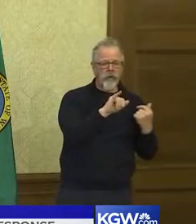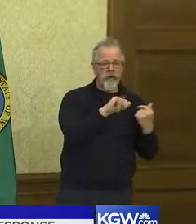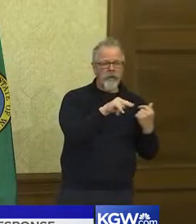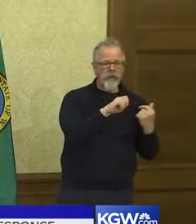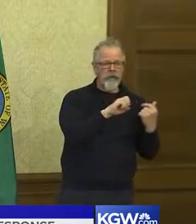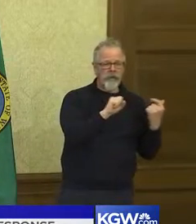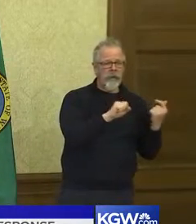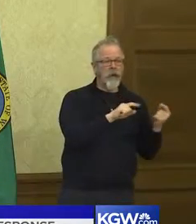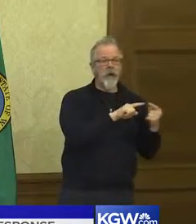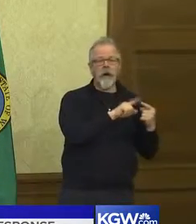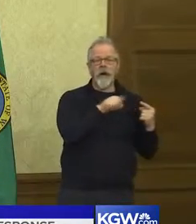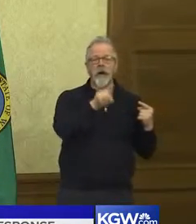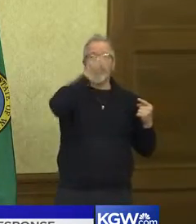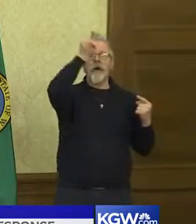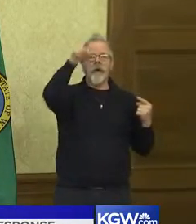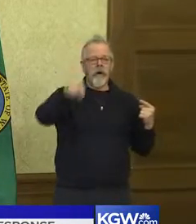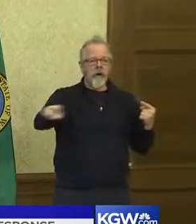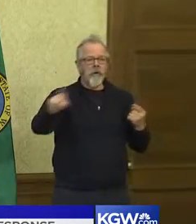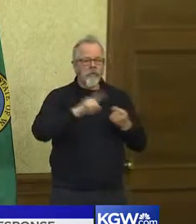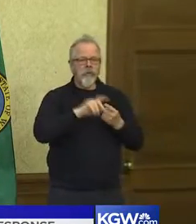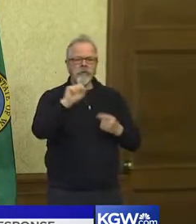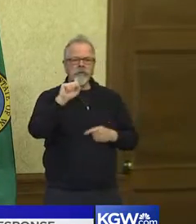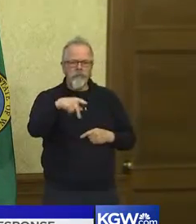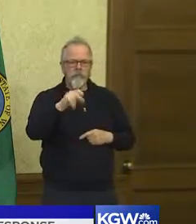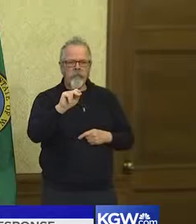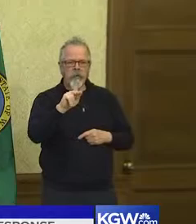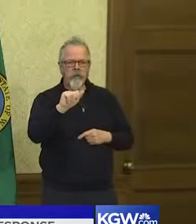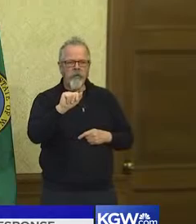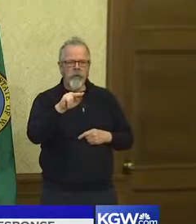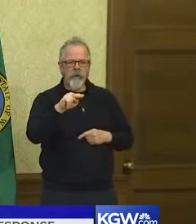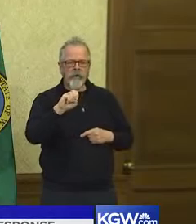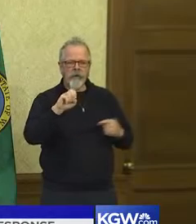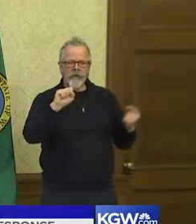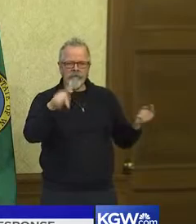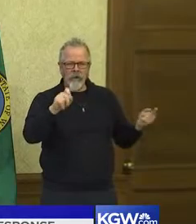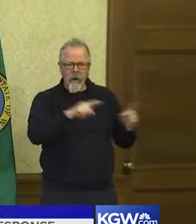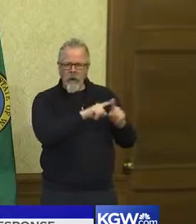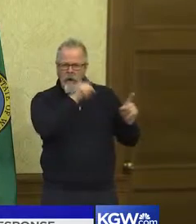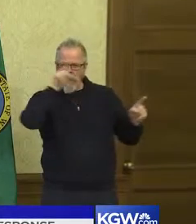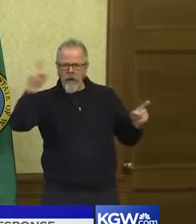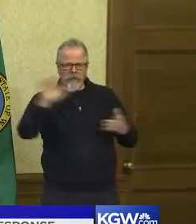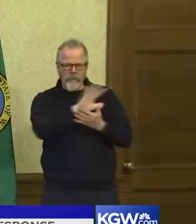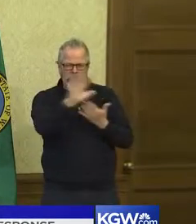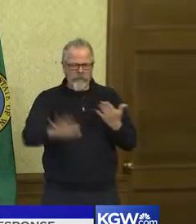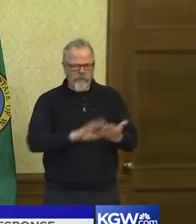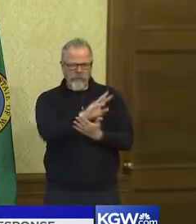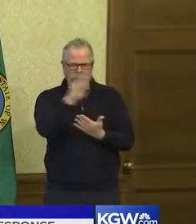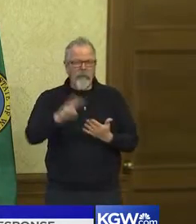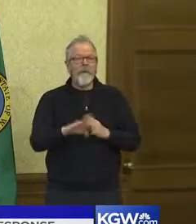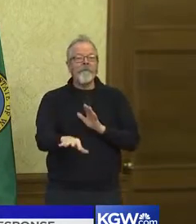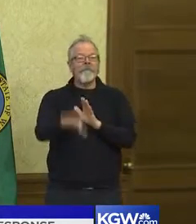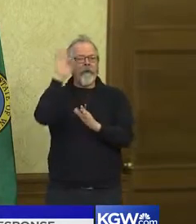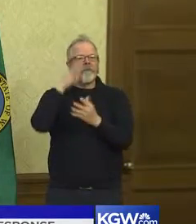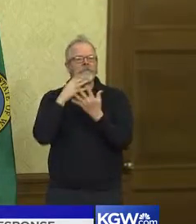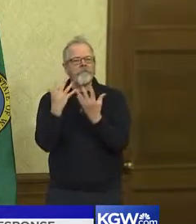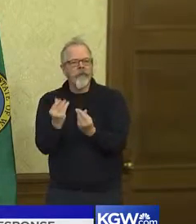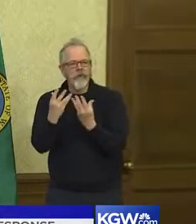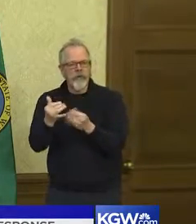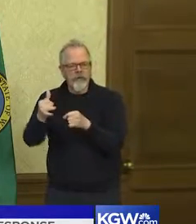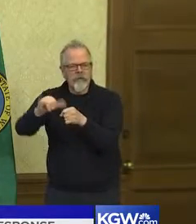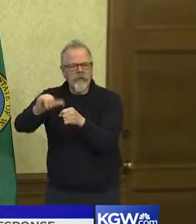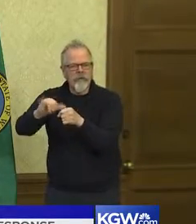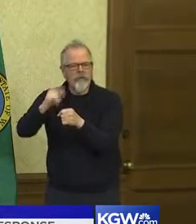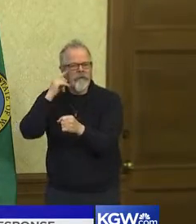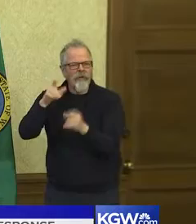medium and drive it back 150 miles to Yakima for use at an outbreak going on in a long-term care